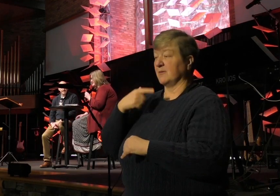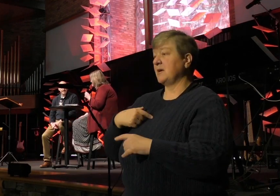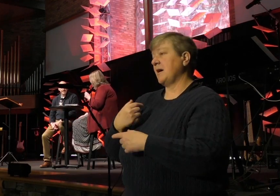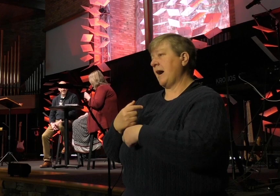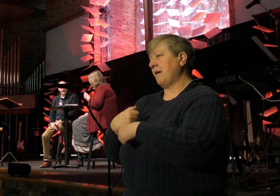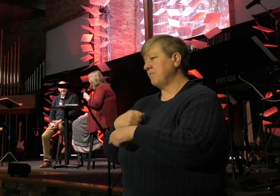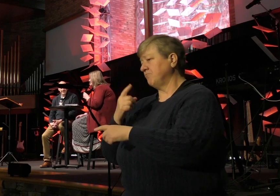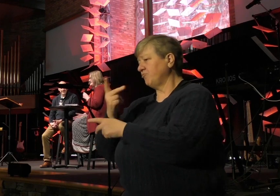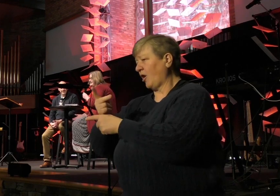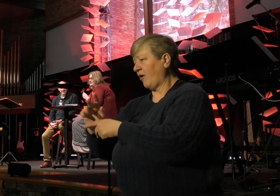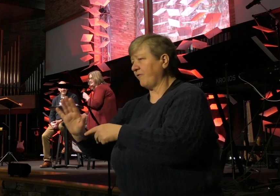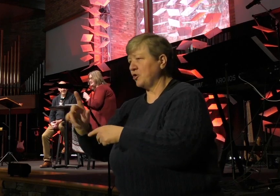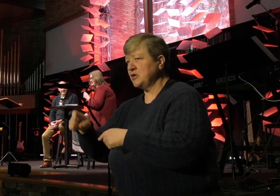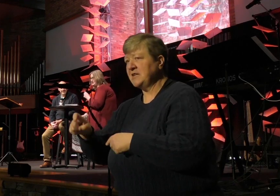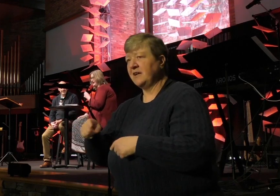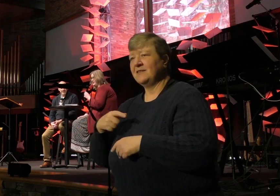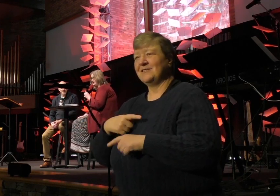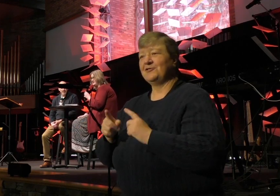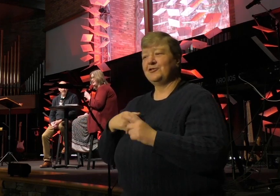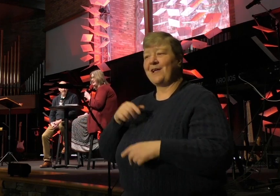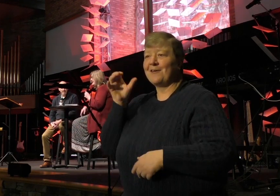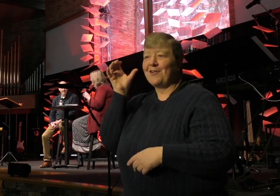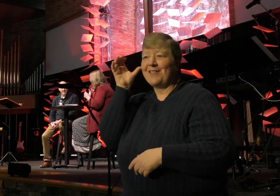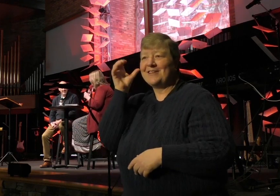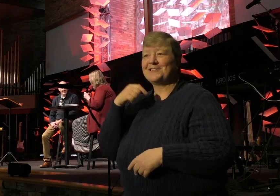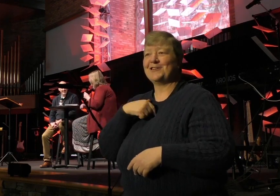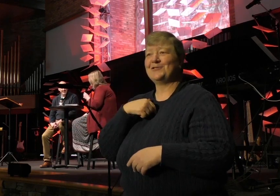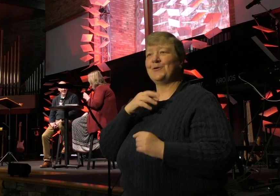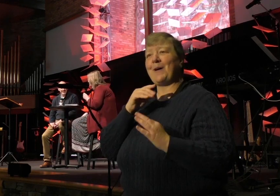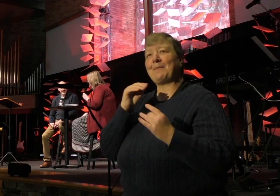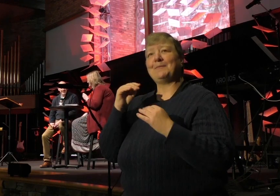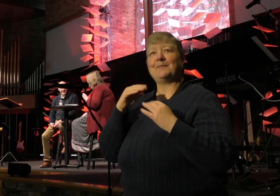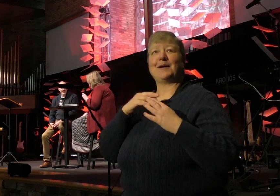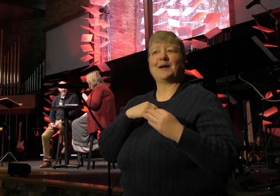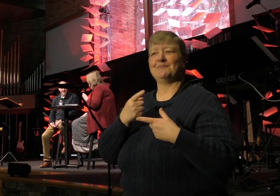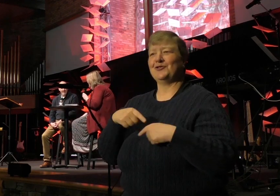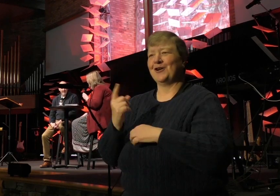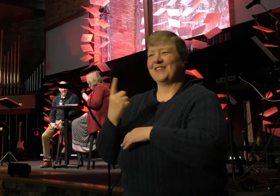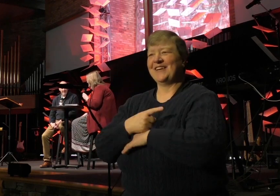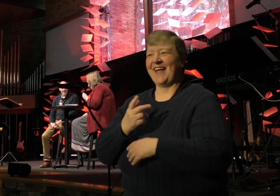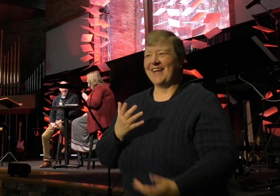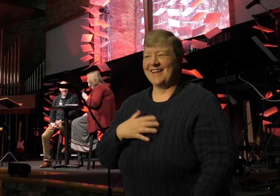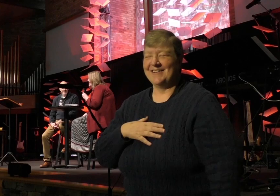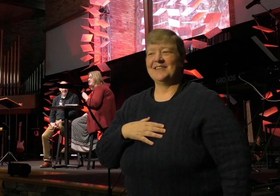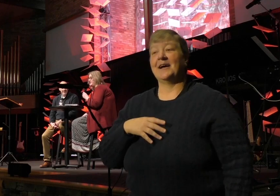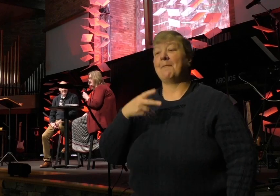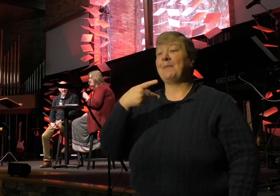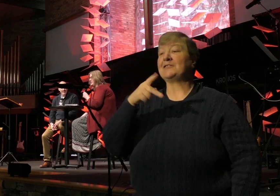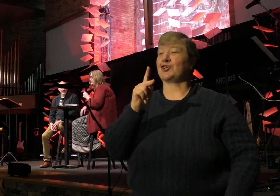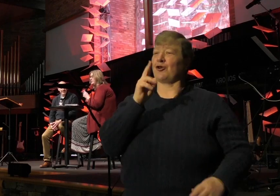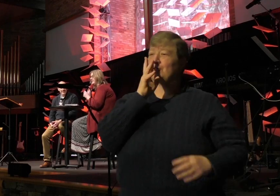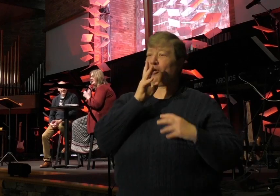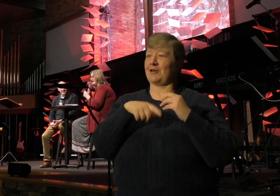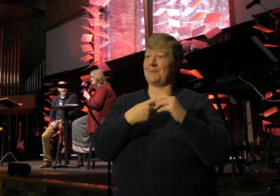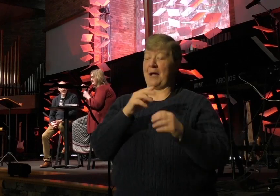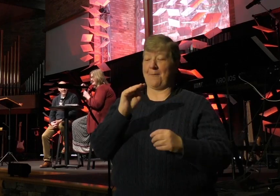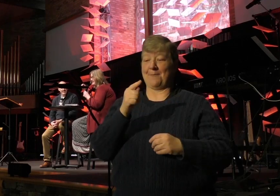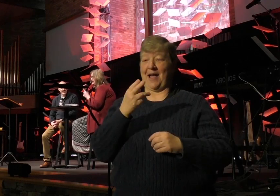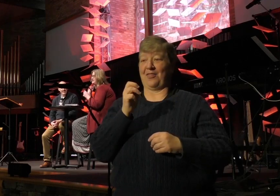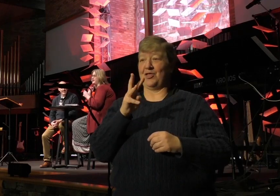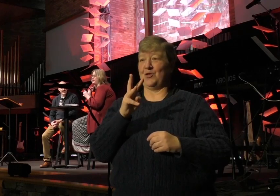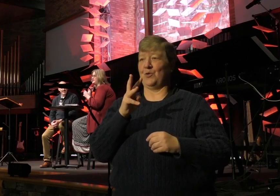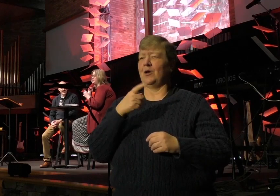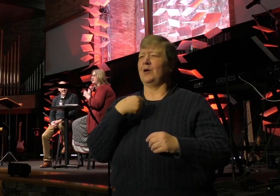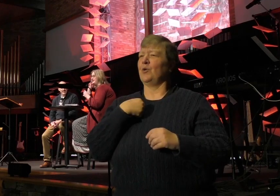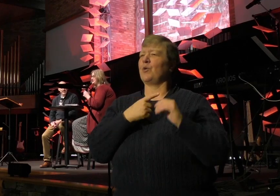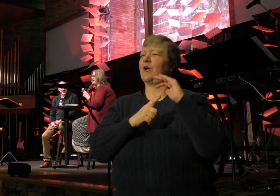met. She just had to listen to the chatterings of my day. And like Pastor Kirk talked about in Matthew, that when we're that